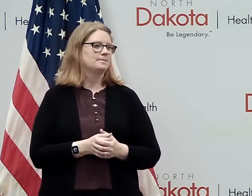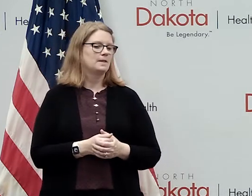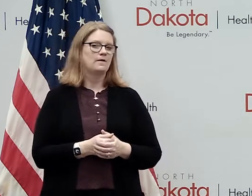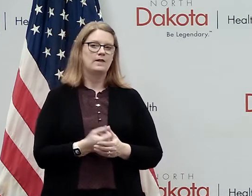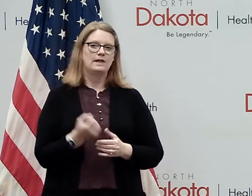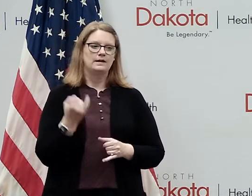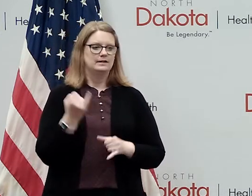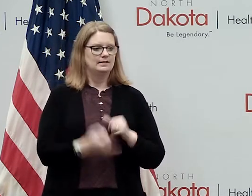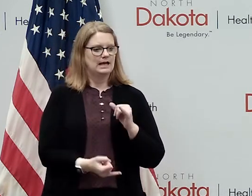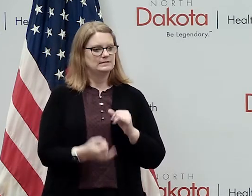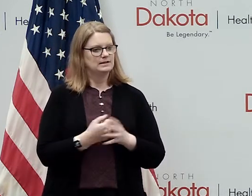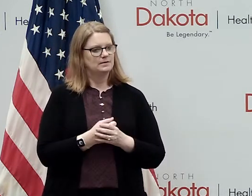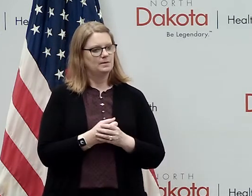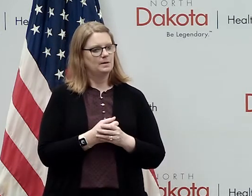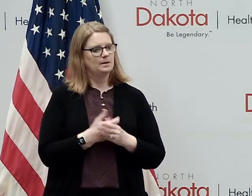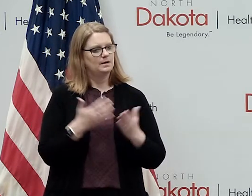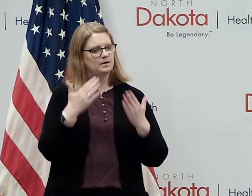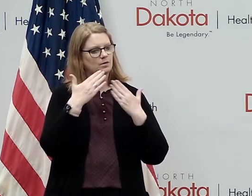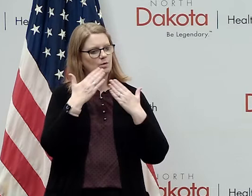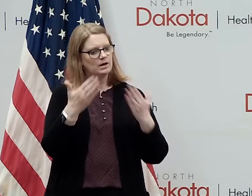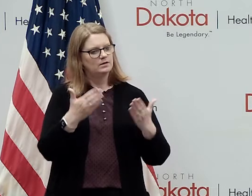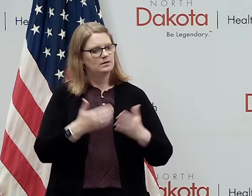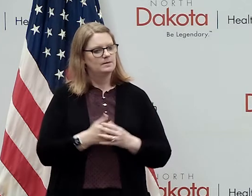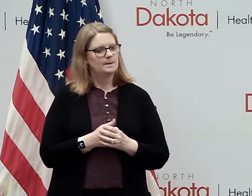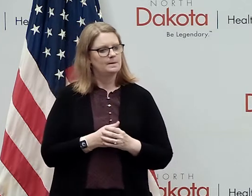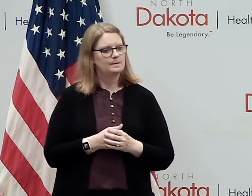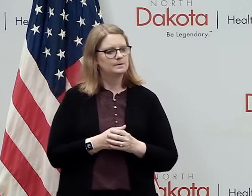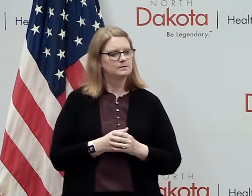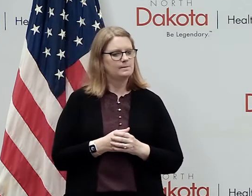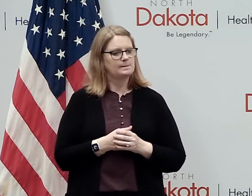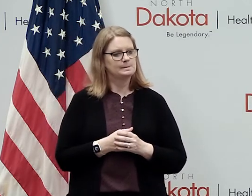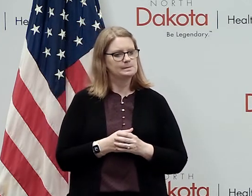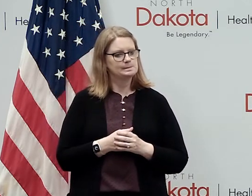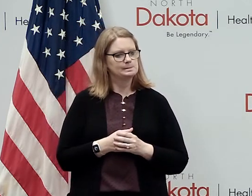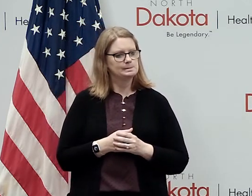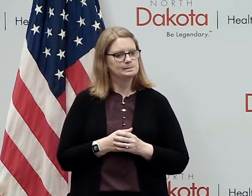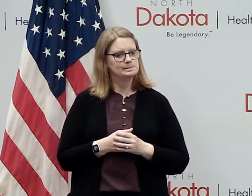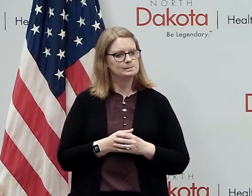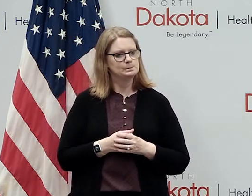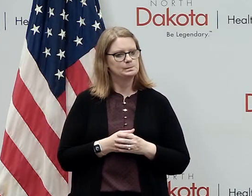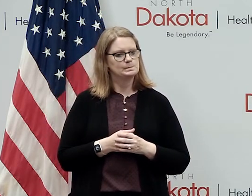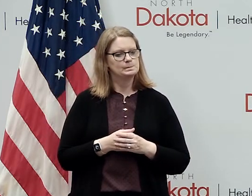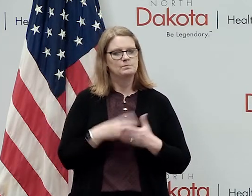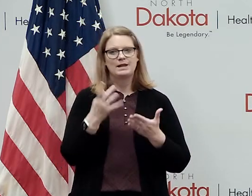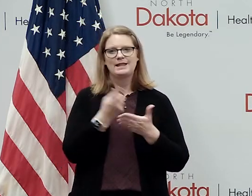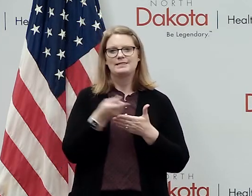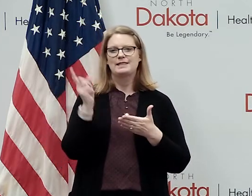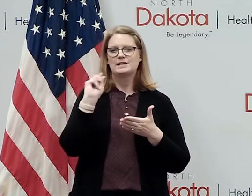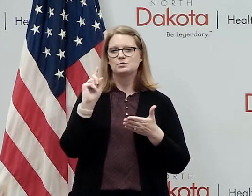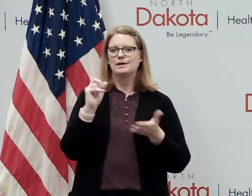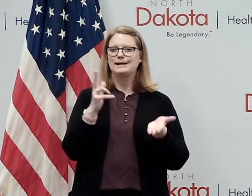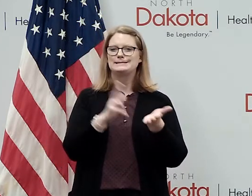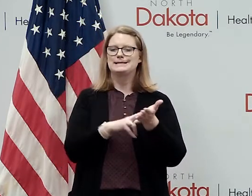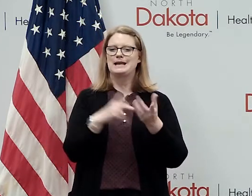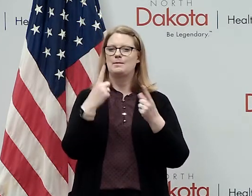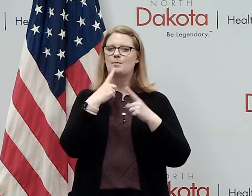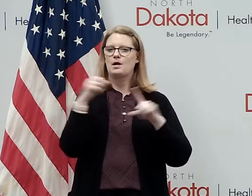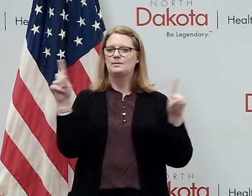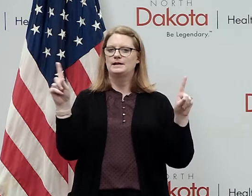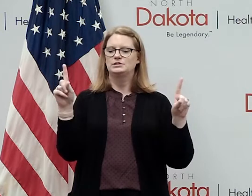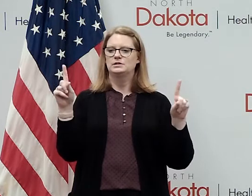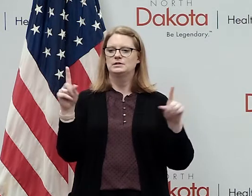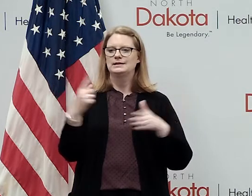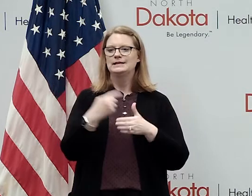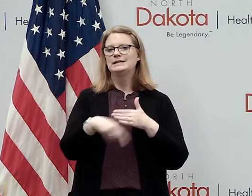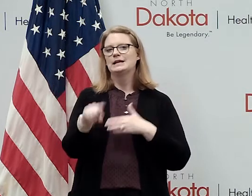Lastly, we've got in our gratitude component today, last week, I signed a proclamation declaring